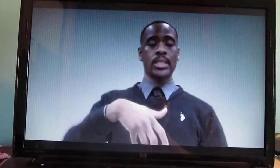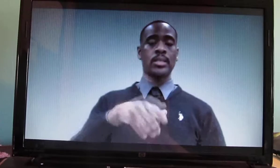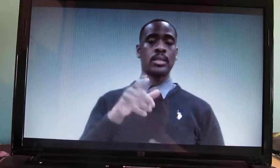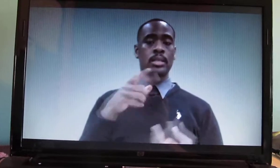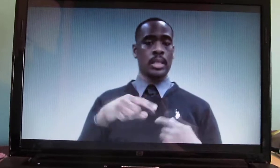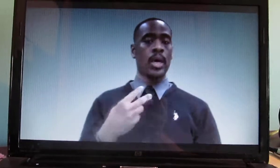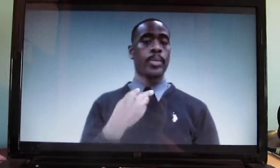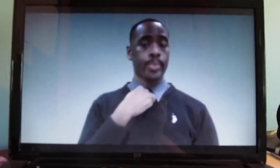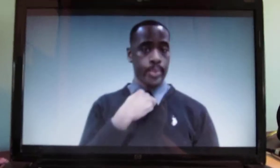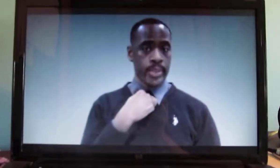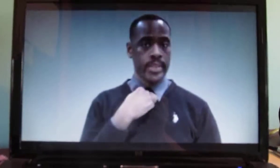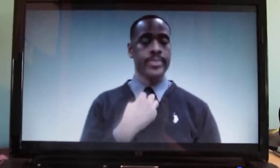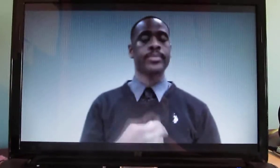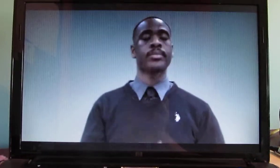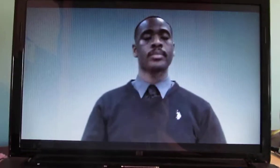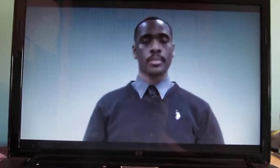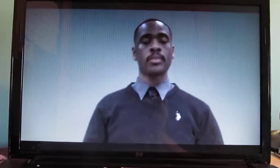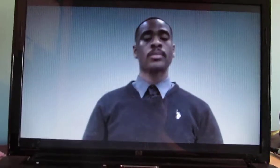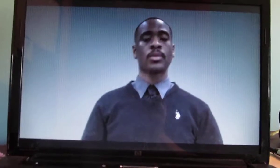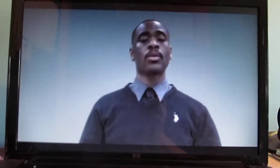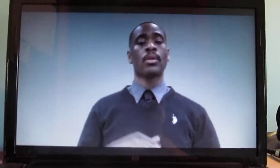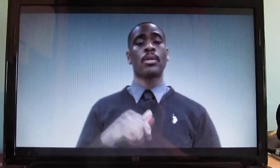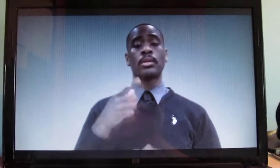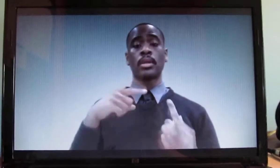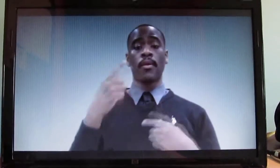pregnant was our sign for stuck.